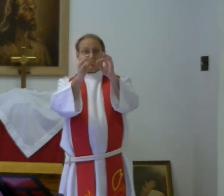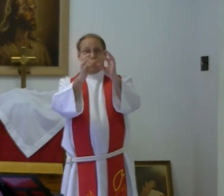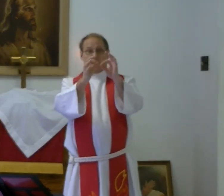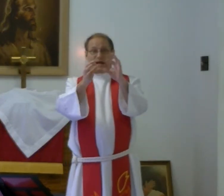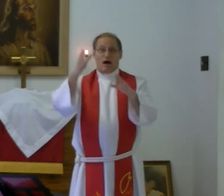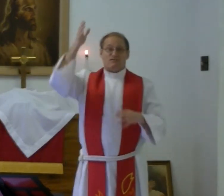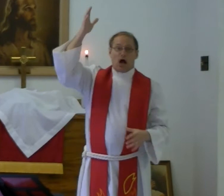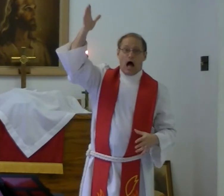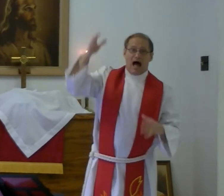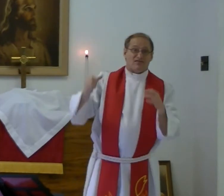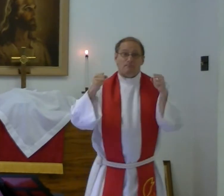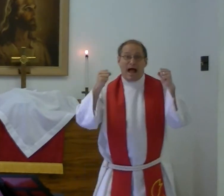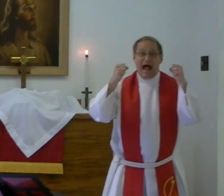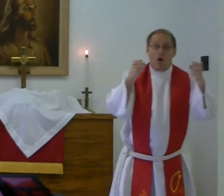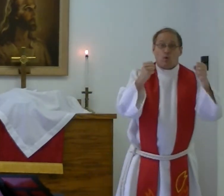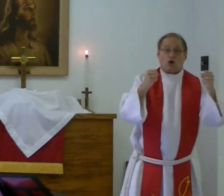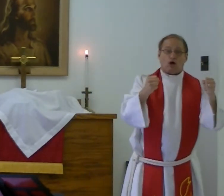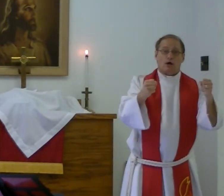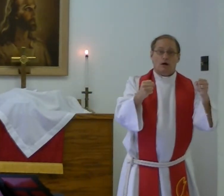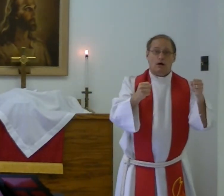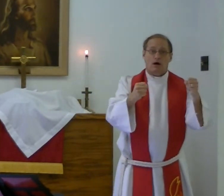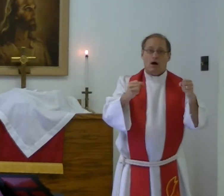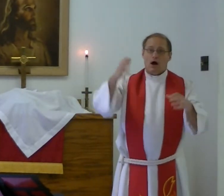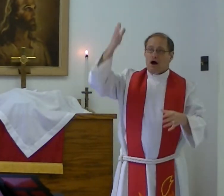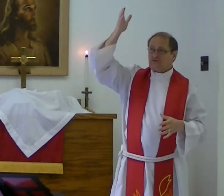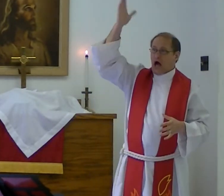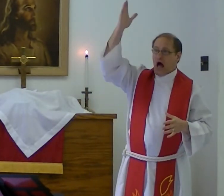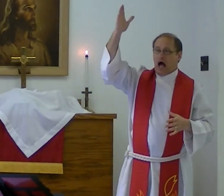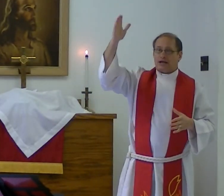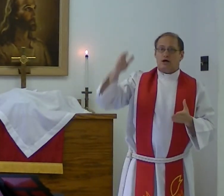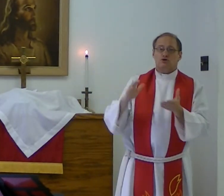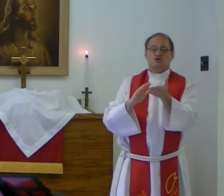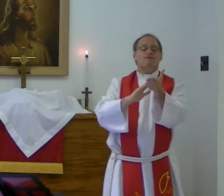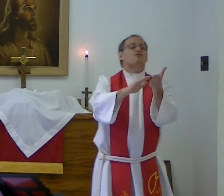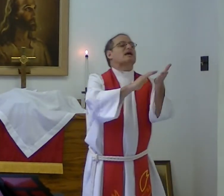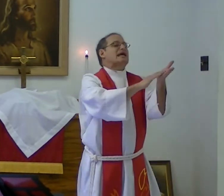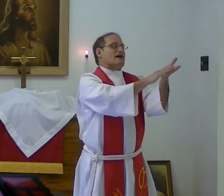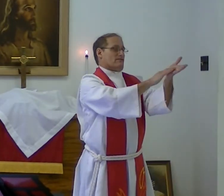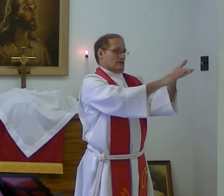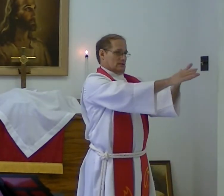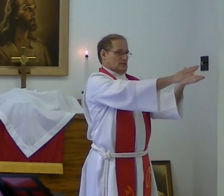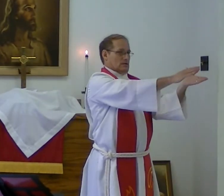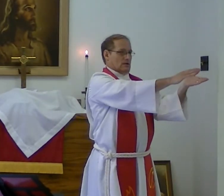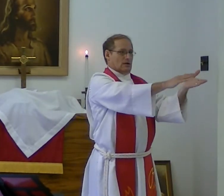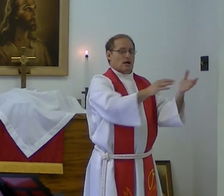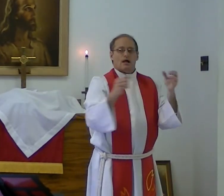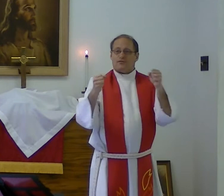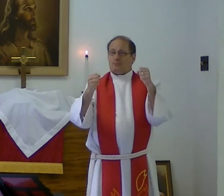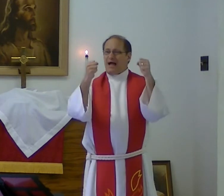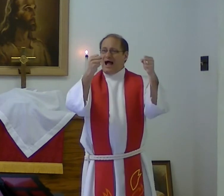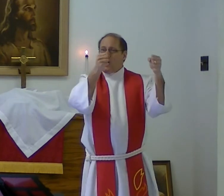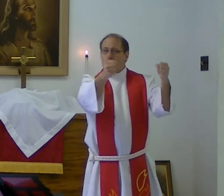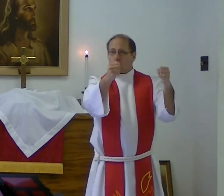story of God, the power of God to forgive. The power